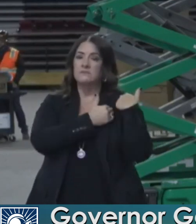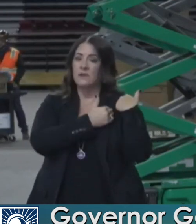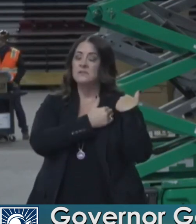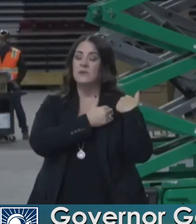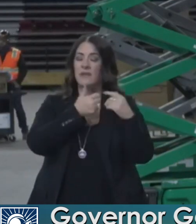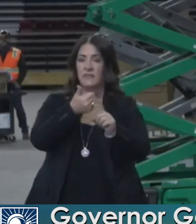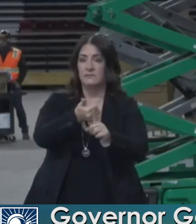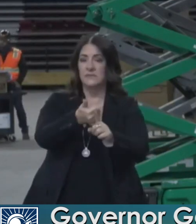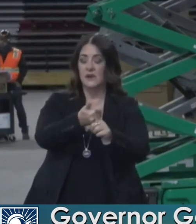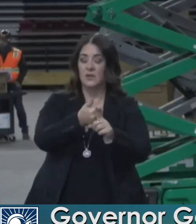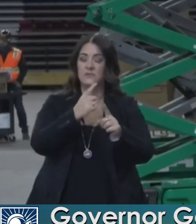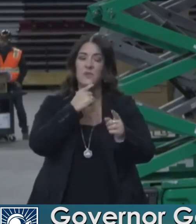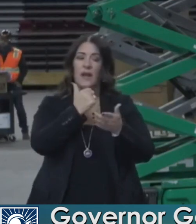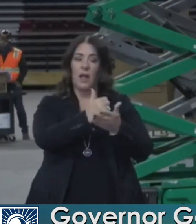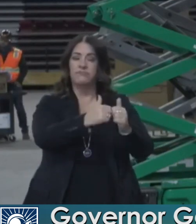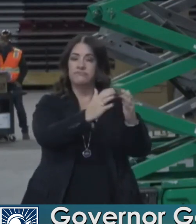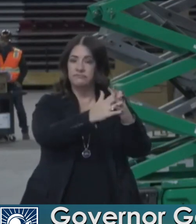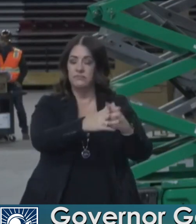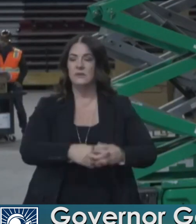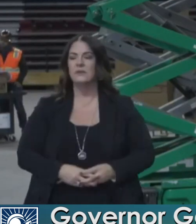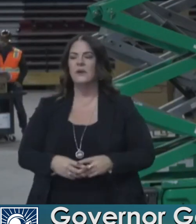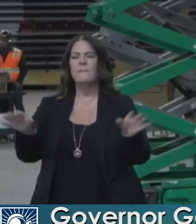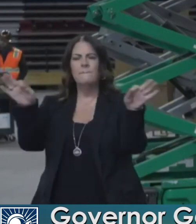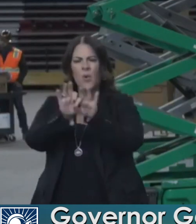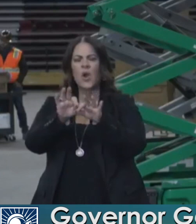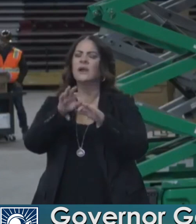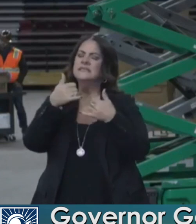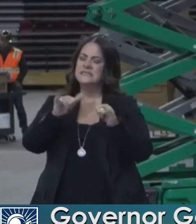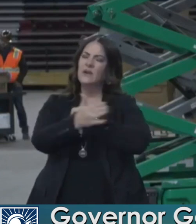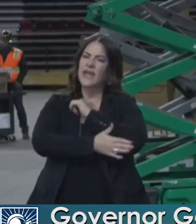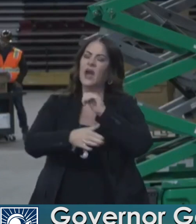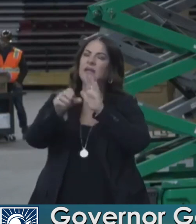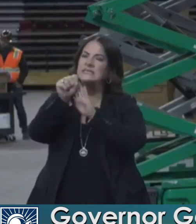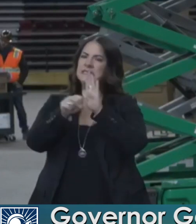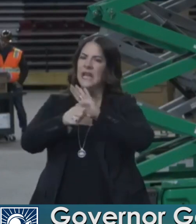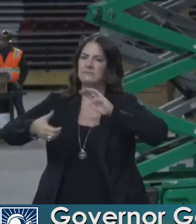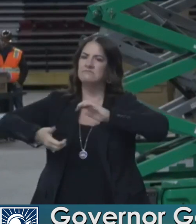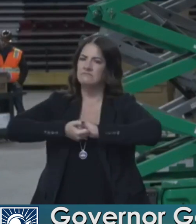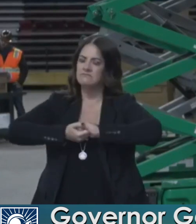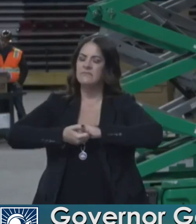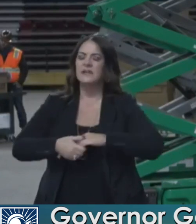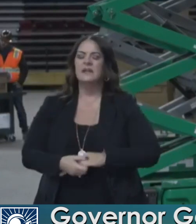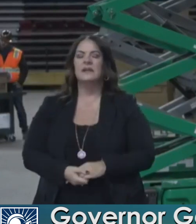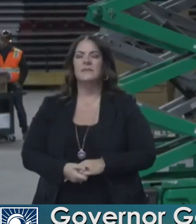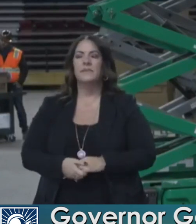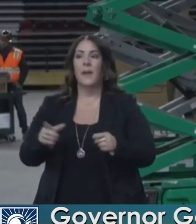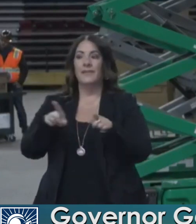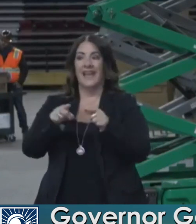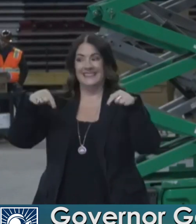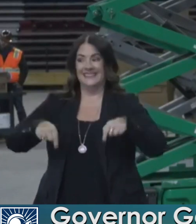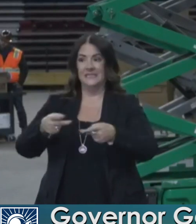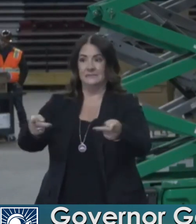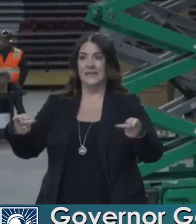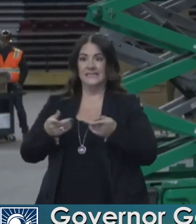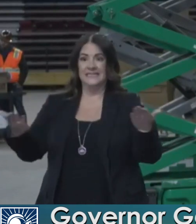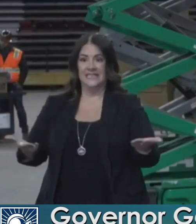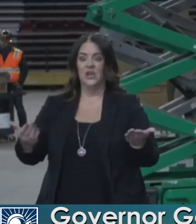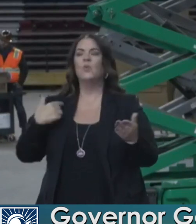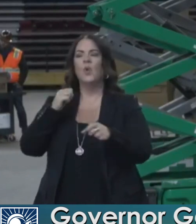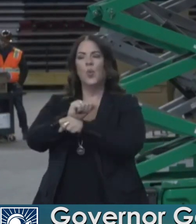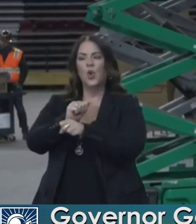responsibility themselves, but broadly, county-state partnerships. As it relates to sites like this, we are working with the